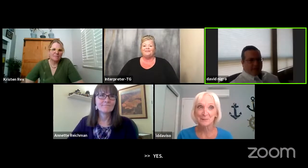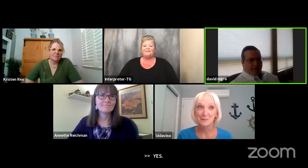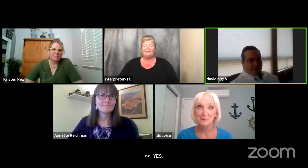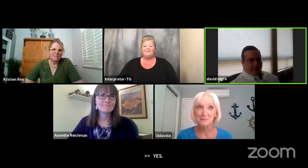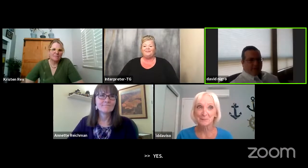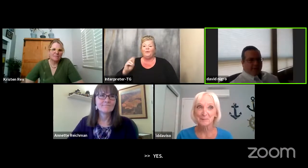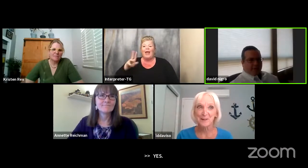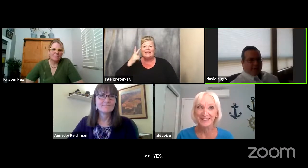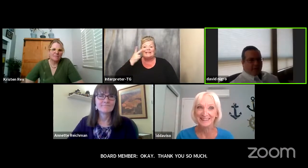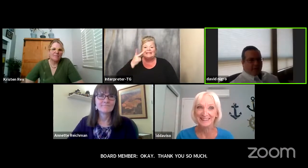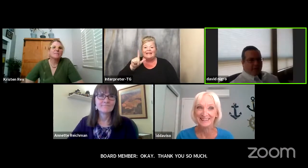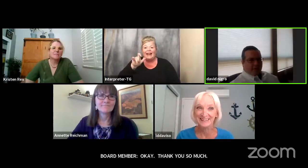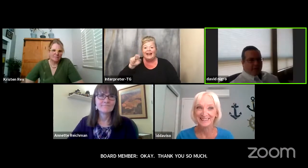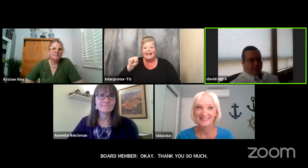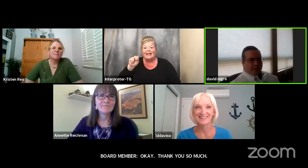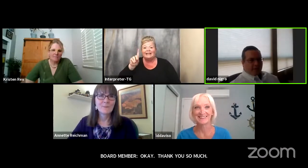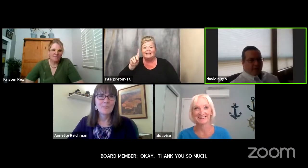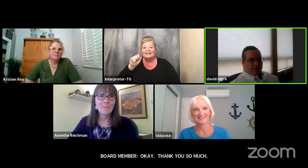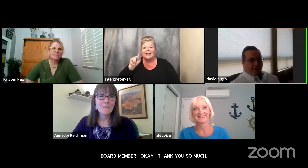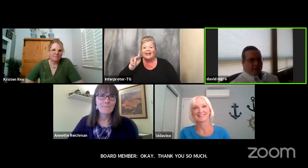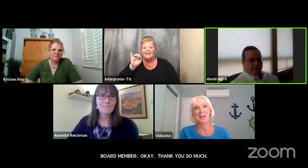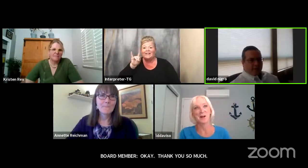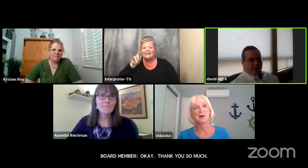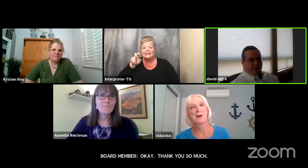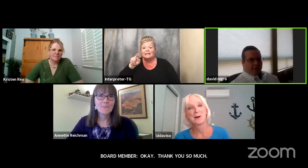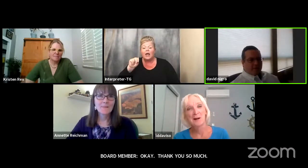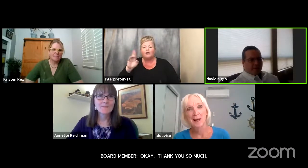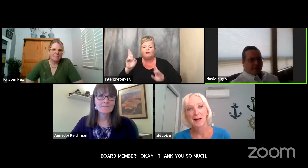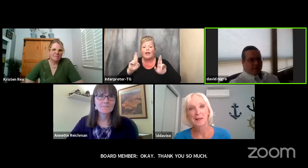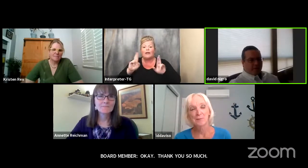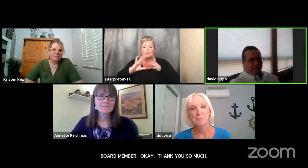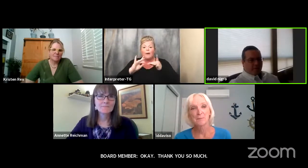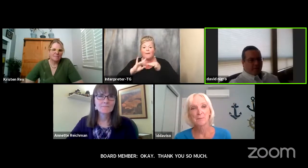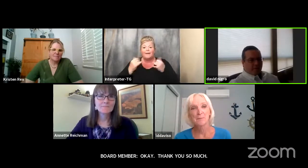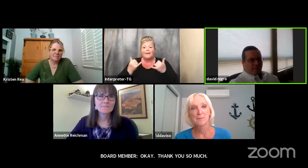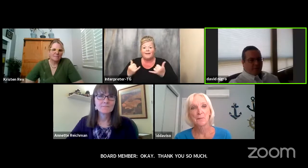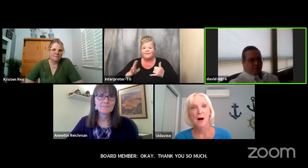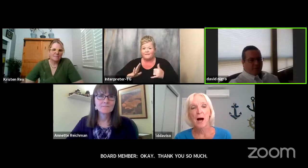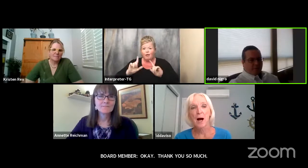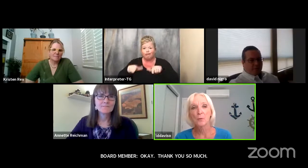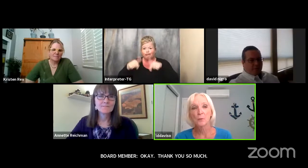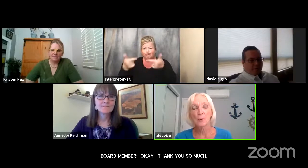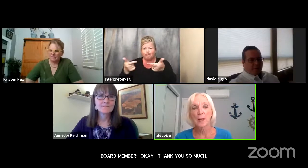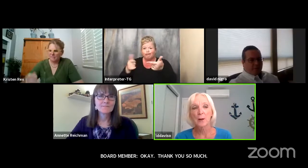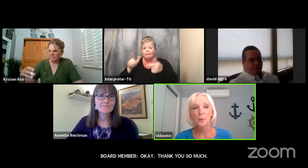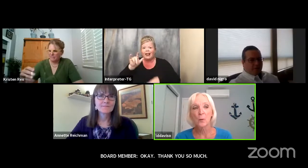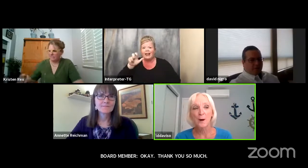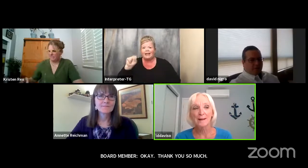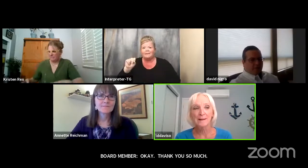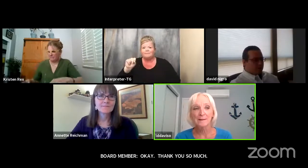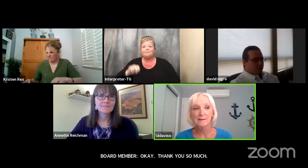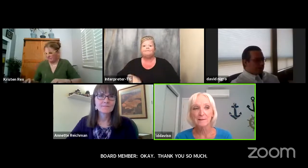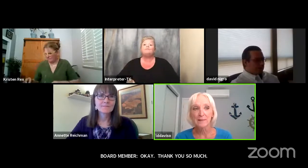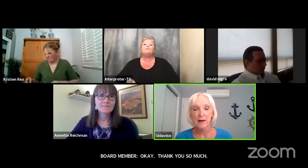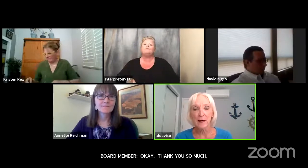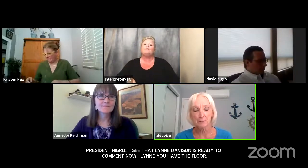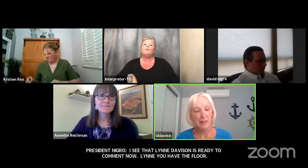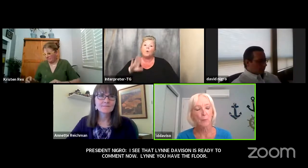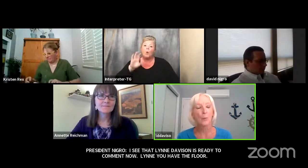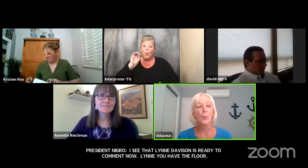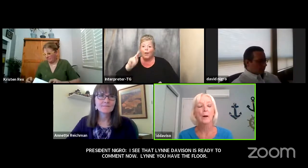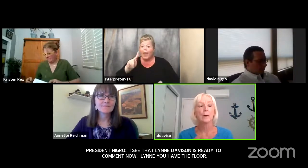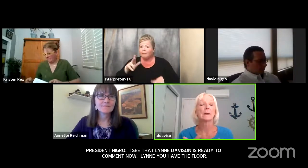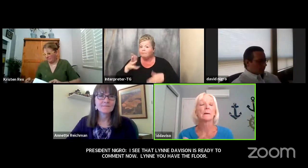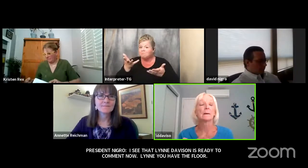I see that Lynn Davison is ready to comment now. Lynn, you have the floor. And what is